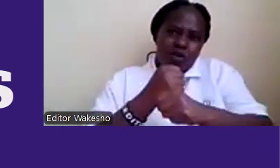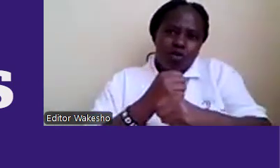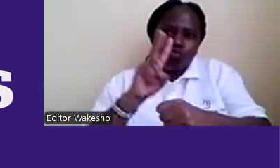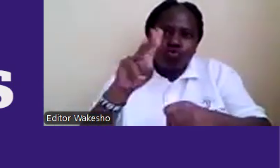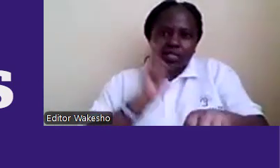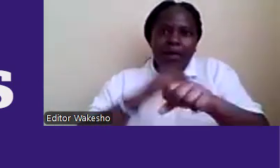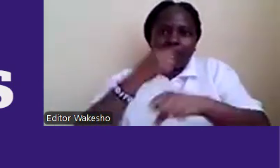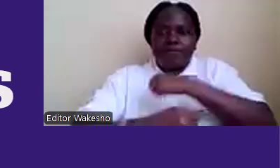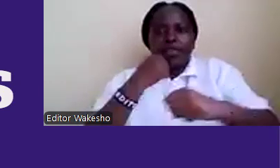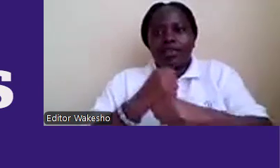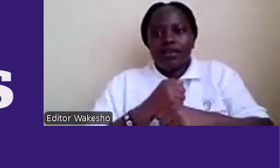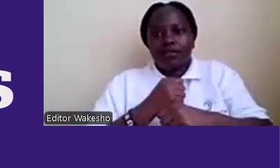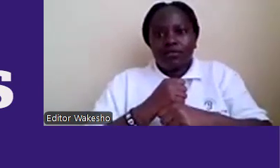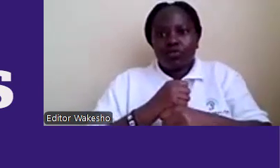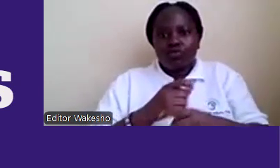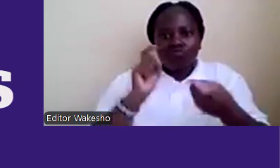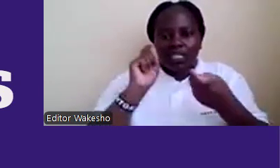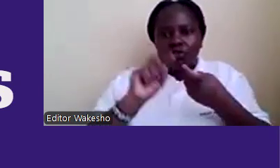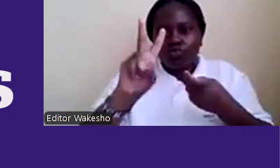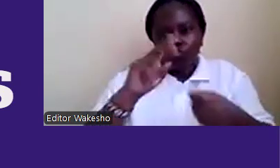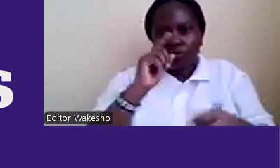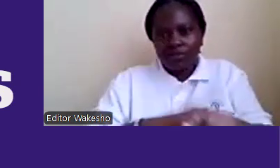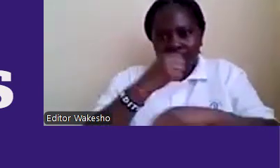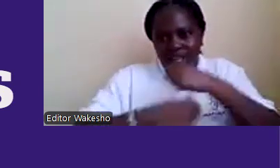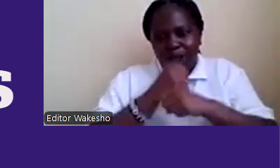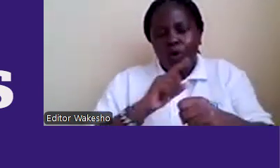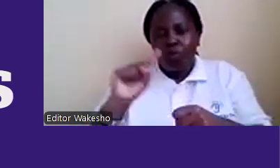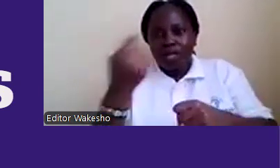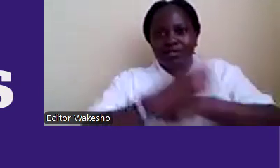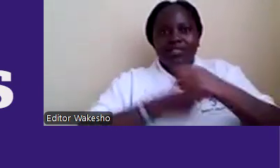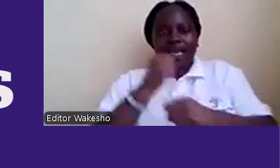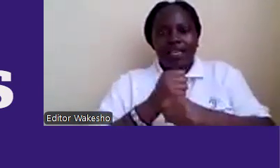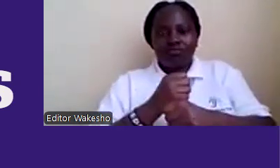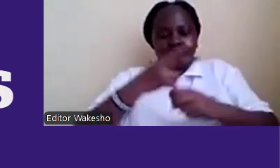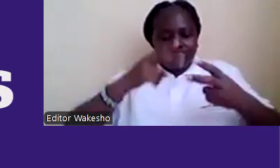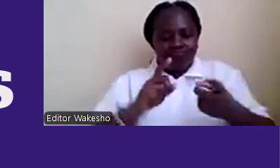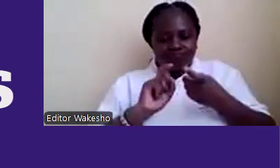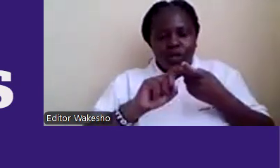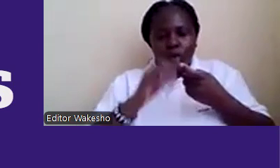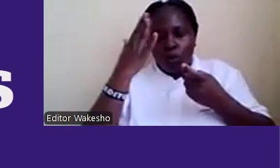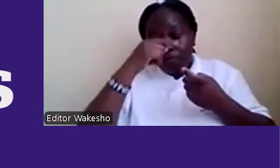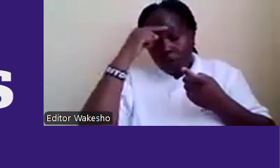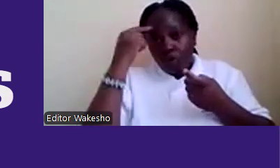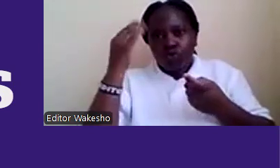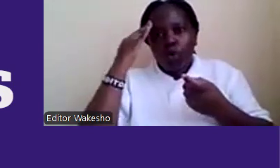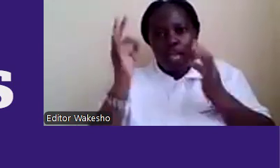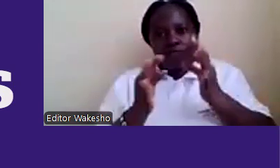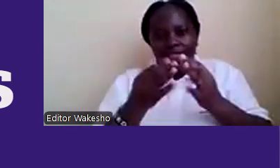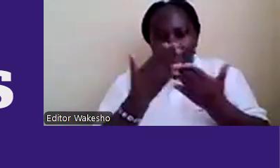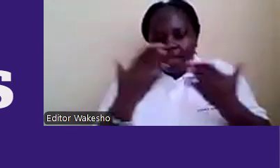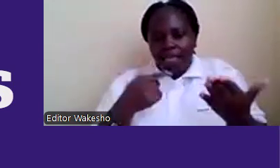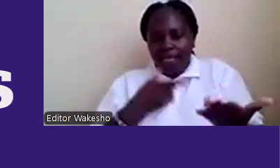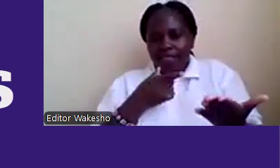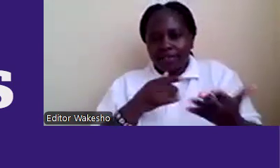to make sure, that if there is any signs of the development of type